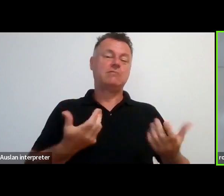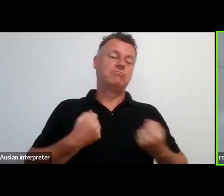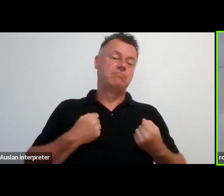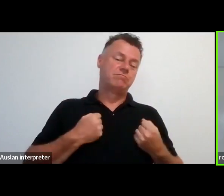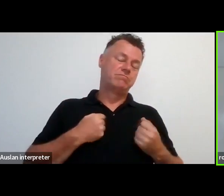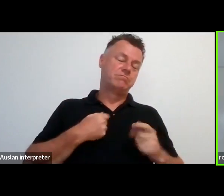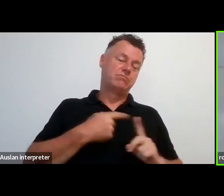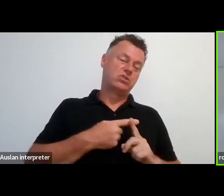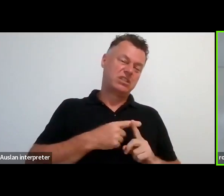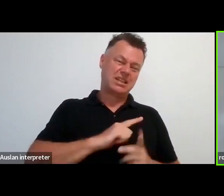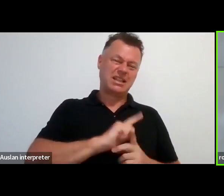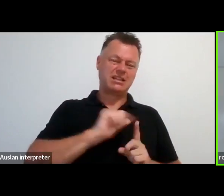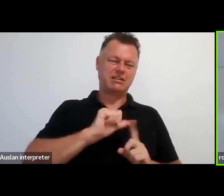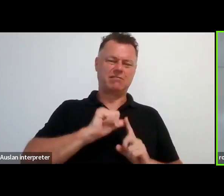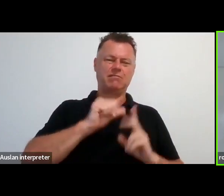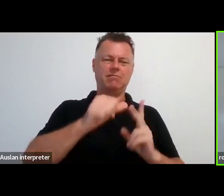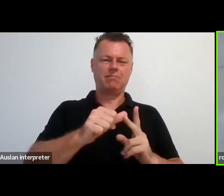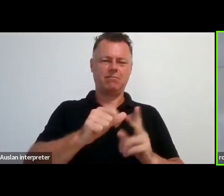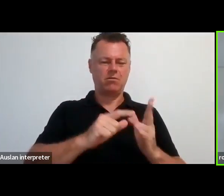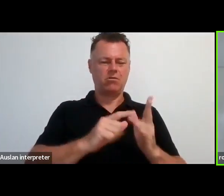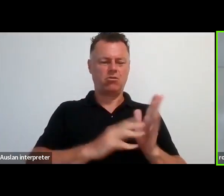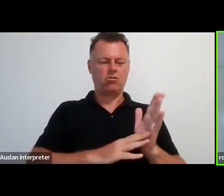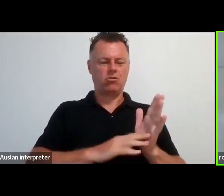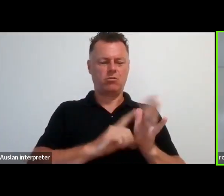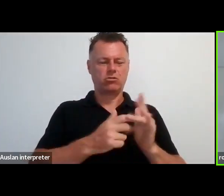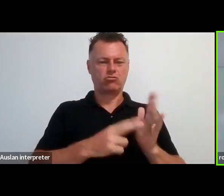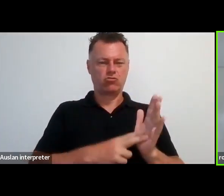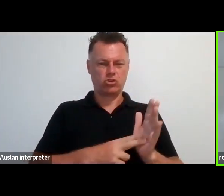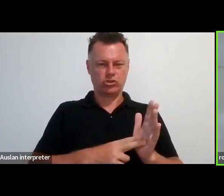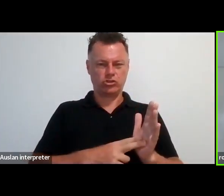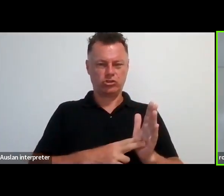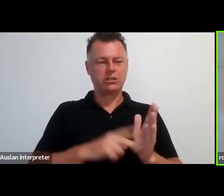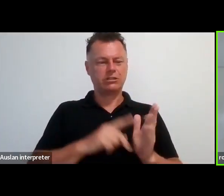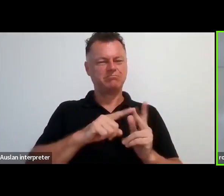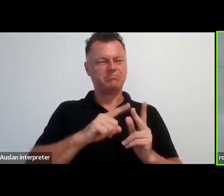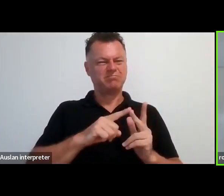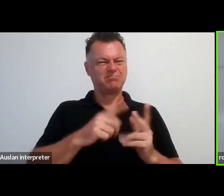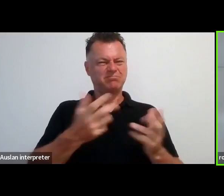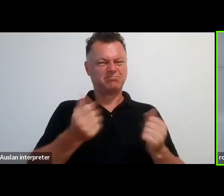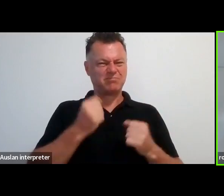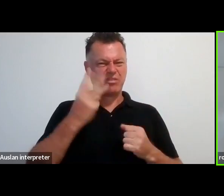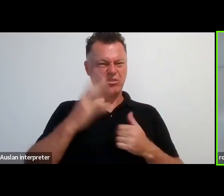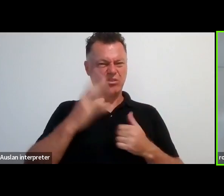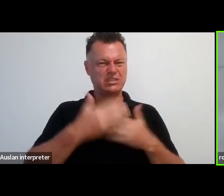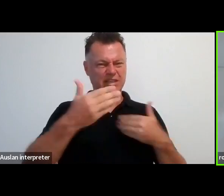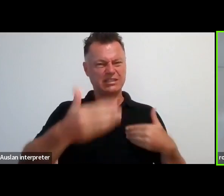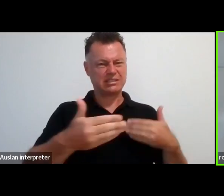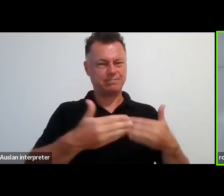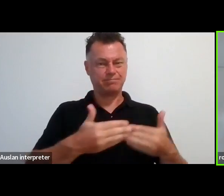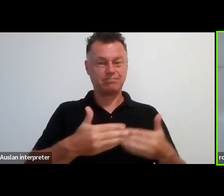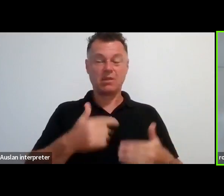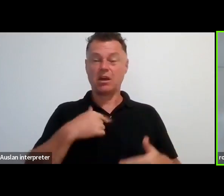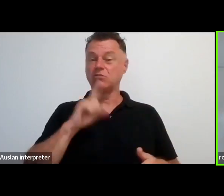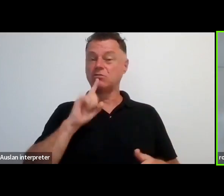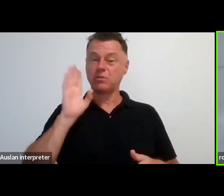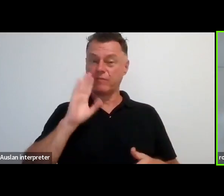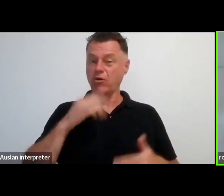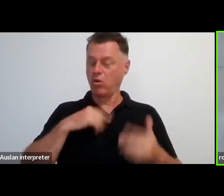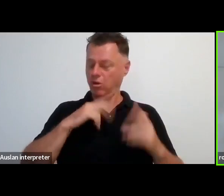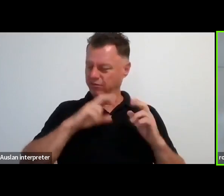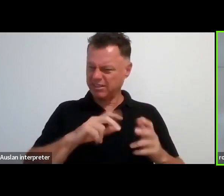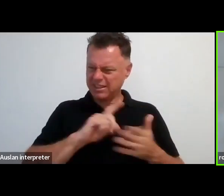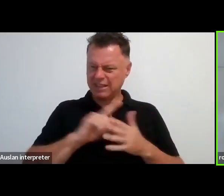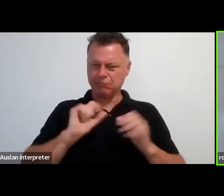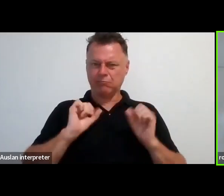Omicron. So that's the reason why we have the 30-day limit now. It was a lot longer. Yes, I told you before we changed the rules.